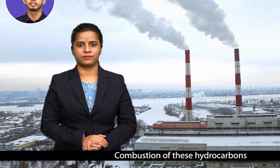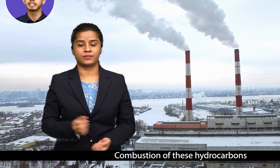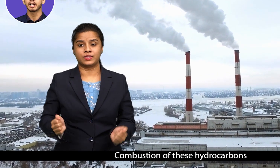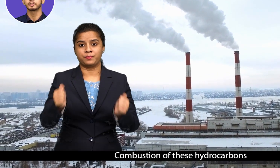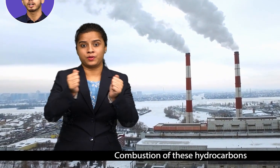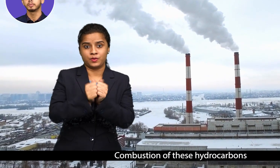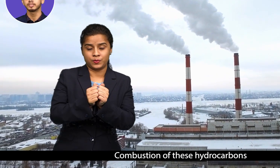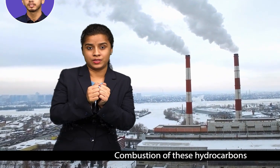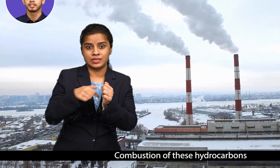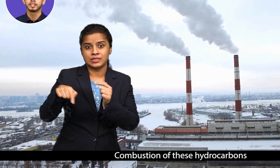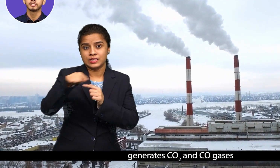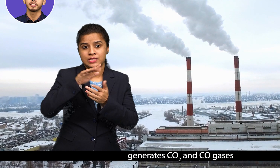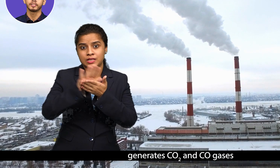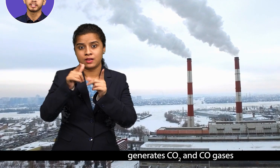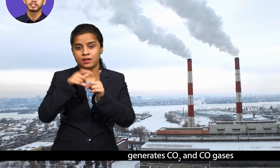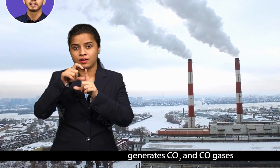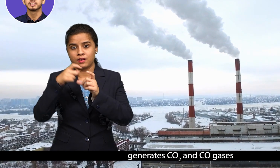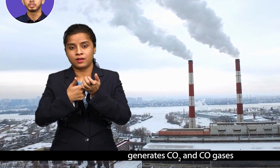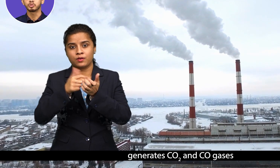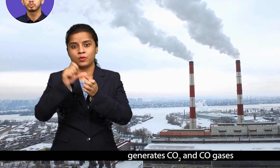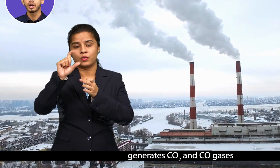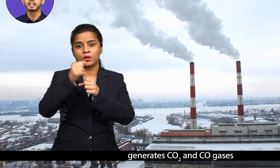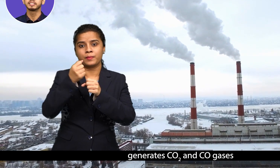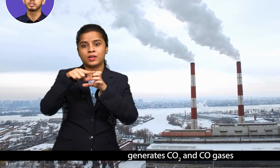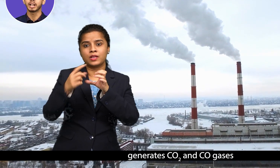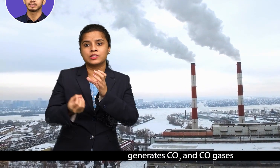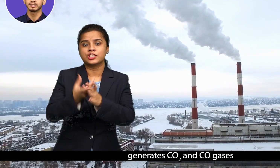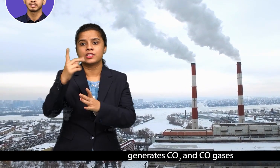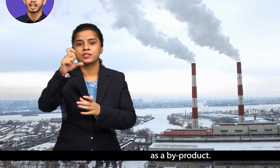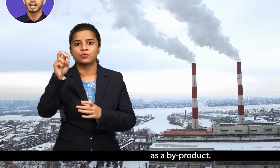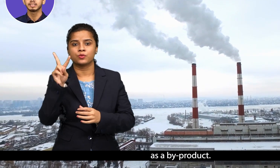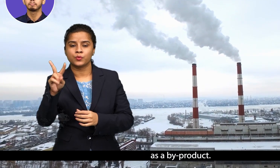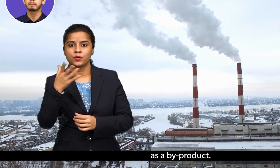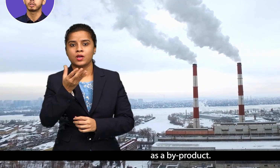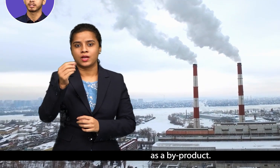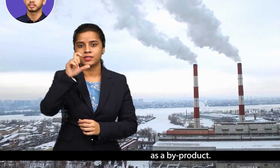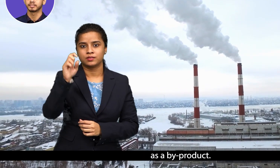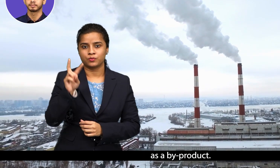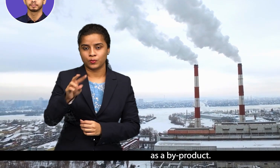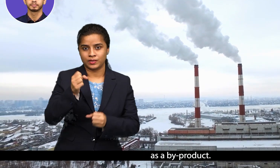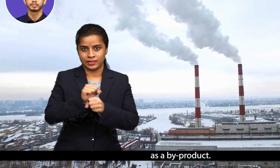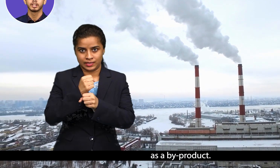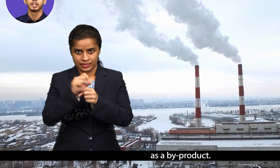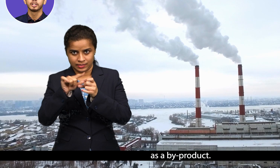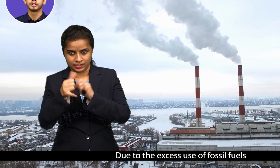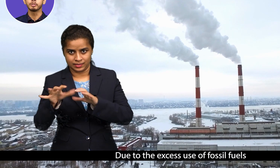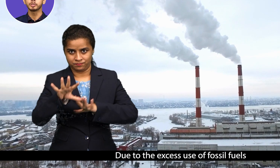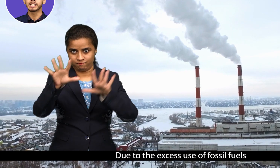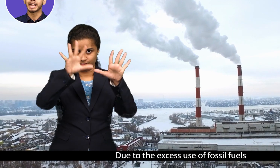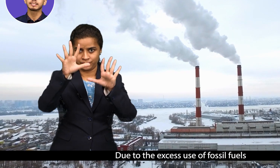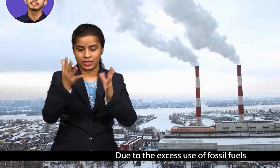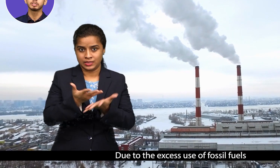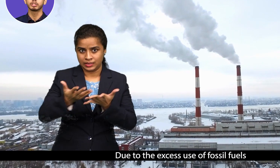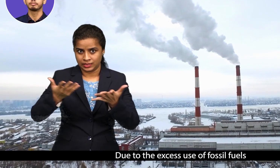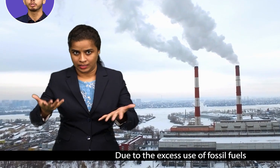Combustion of these hydrocarbons generate CO2 and CO gases as byproducts. Due to